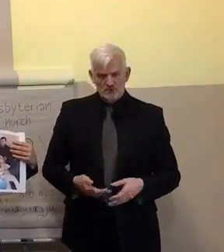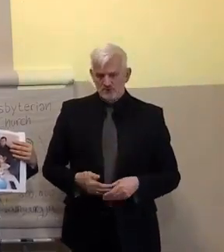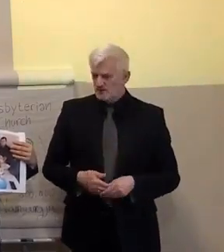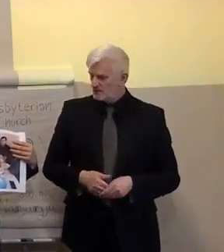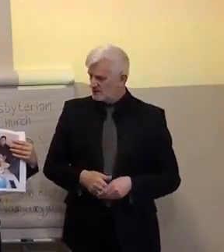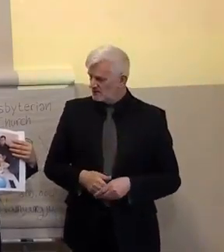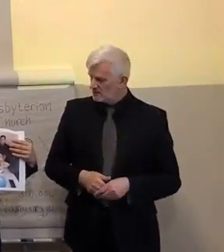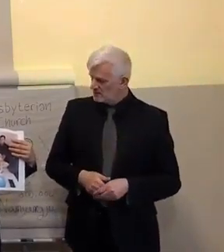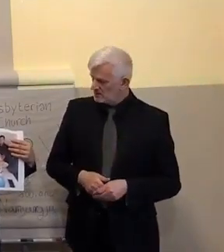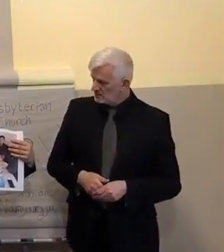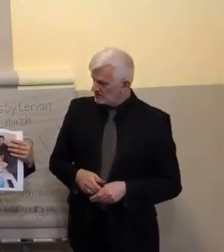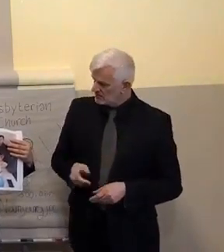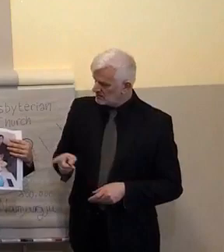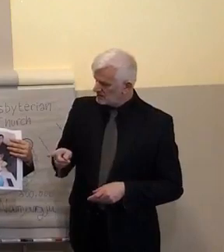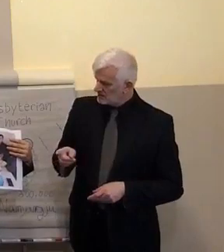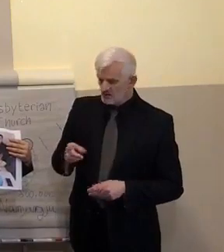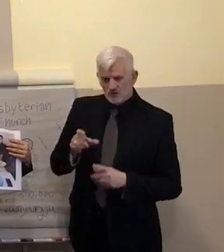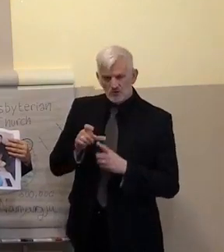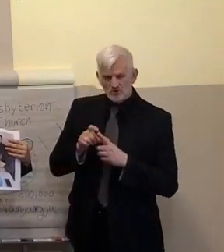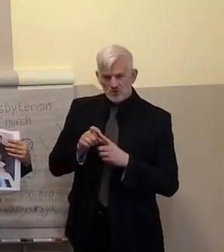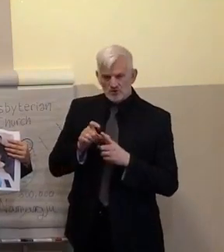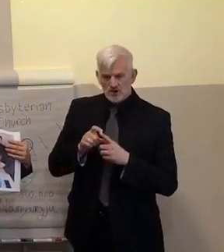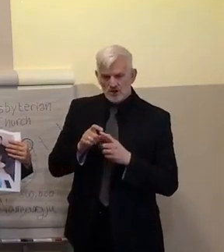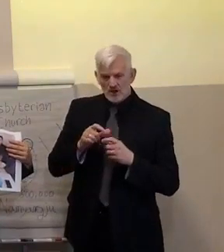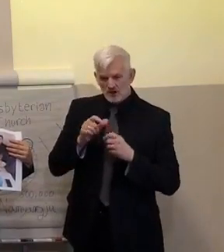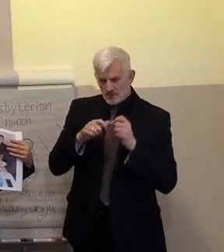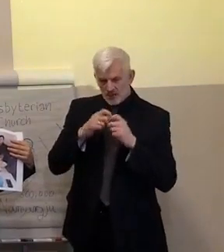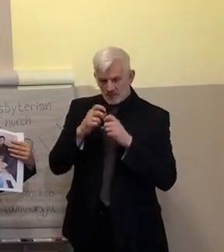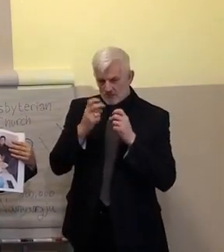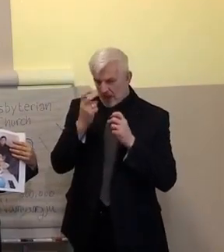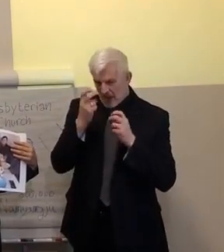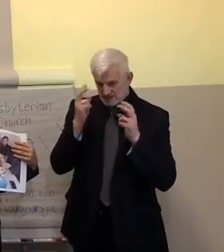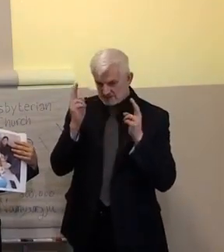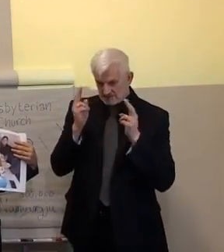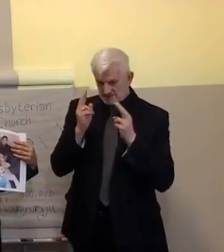Daughter losing her sight, -12,